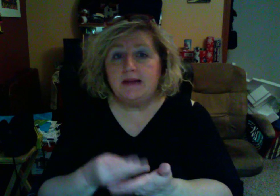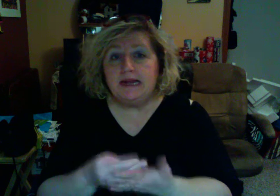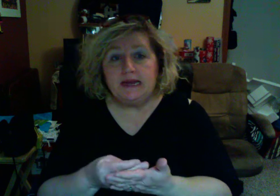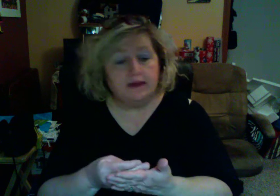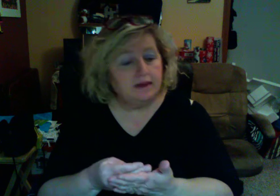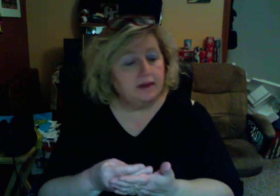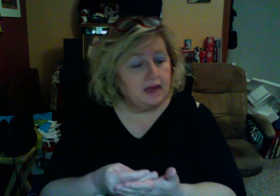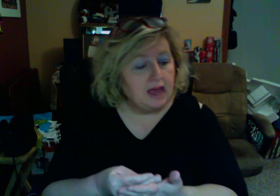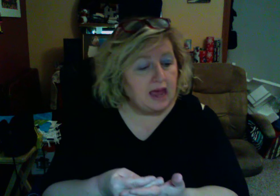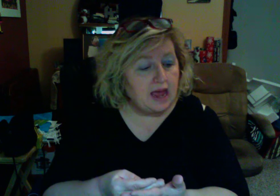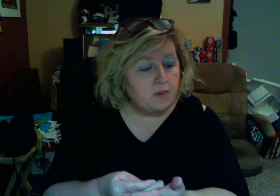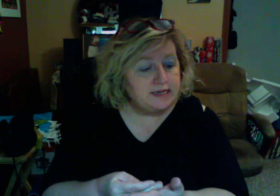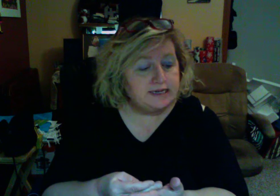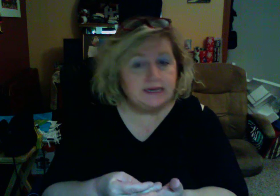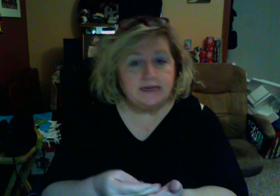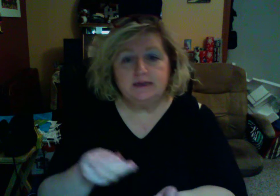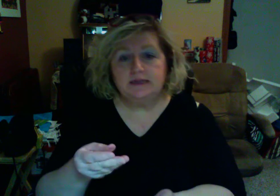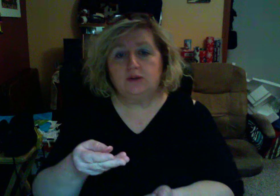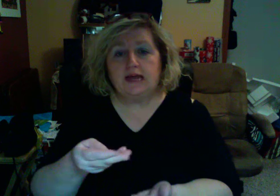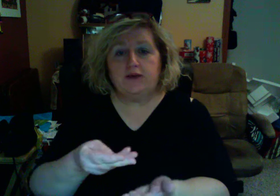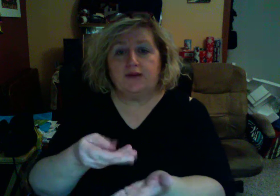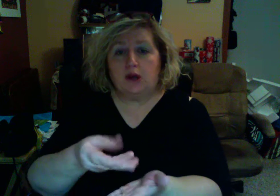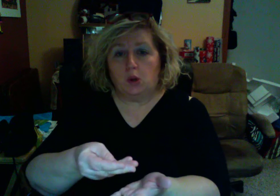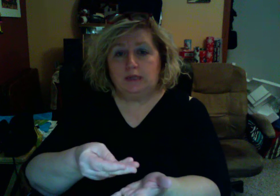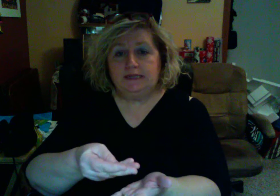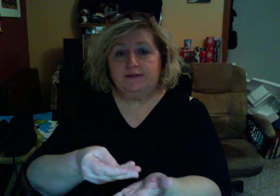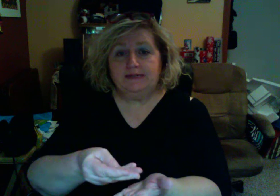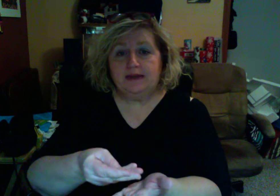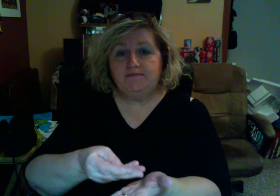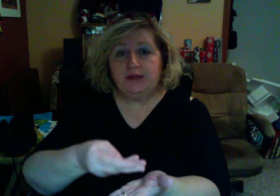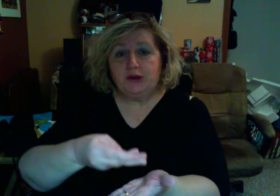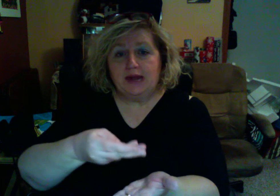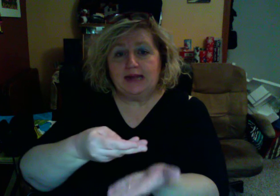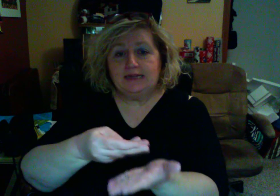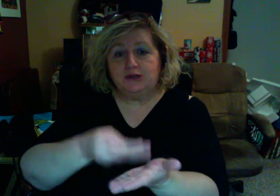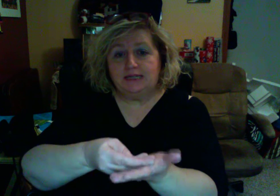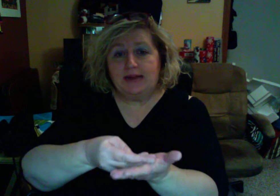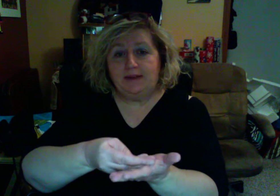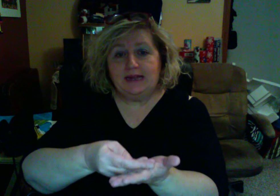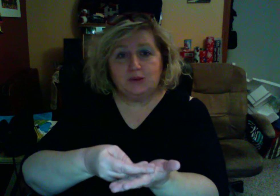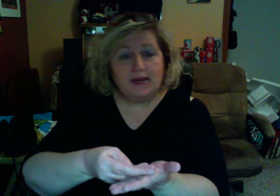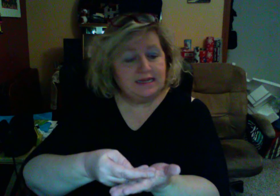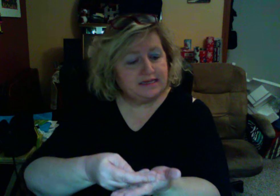money, and we did, so like you've got a hold of some in your hand and you're tapping it twice,